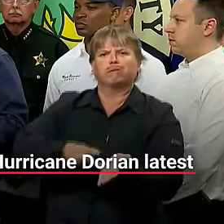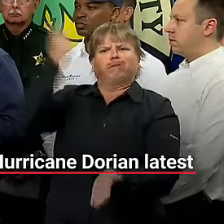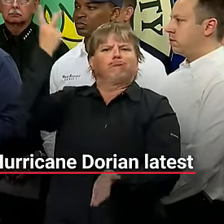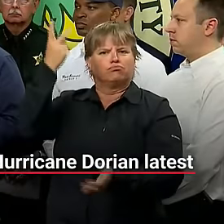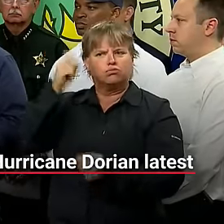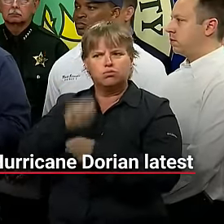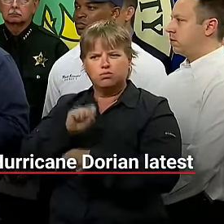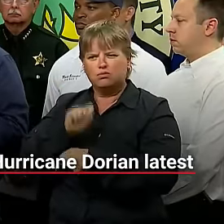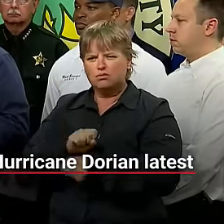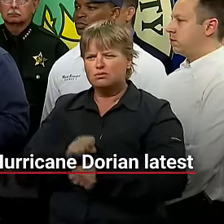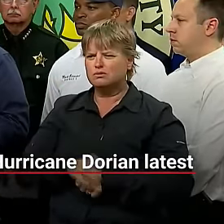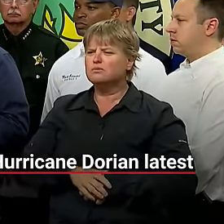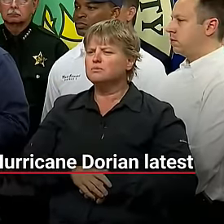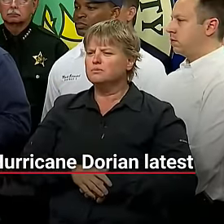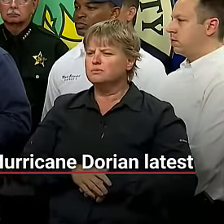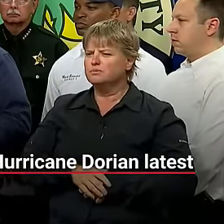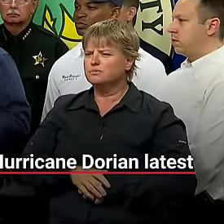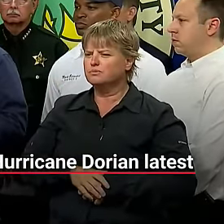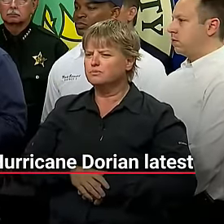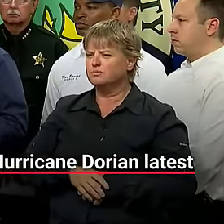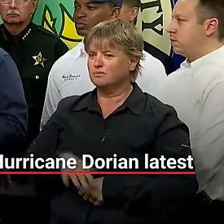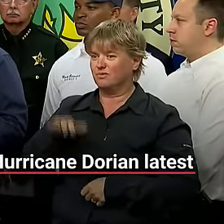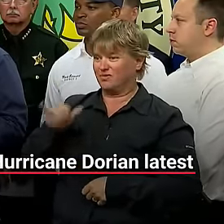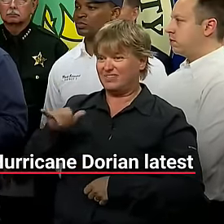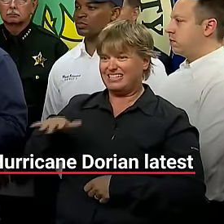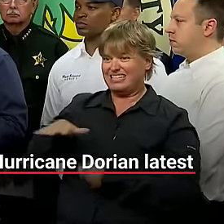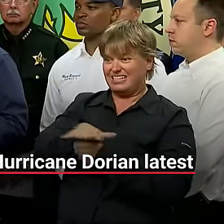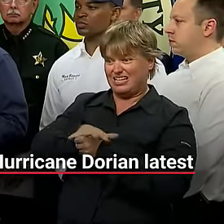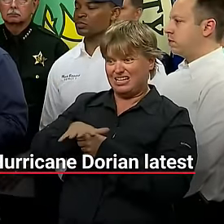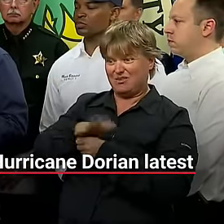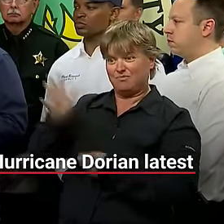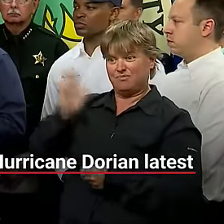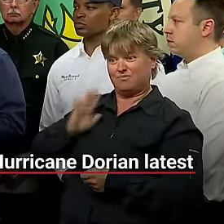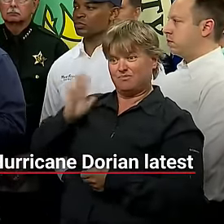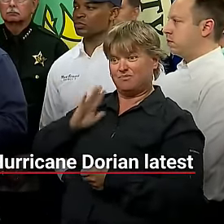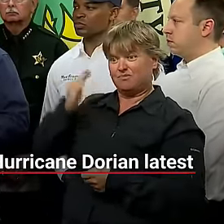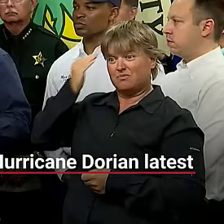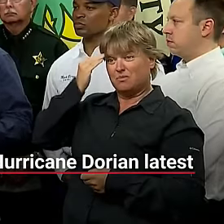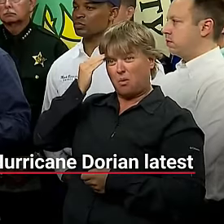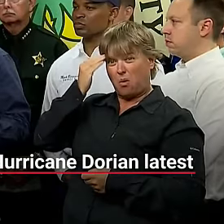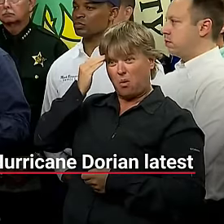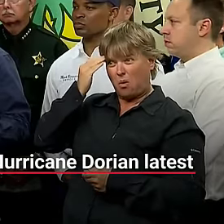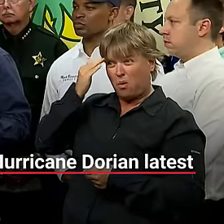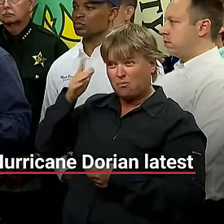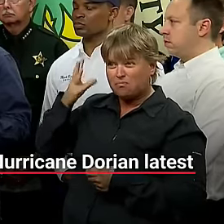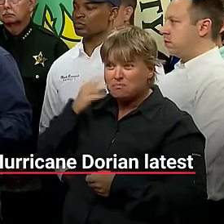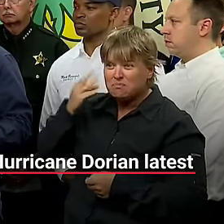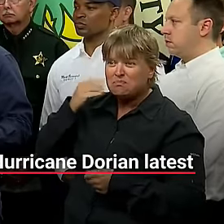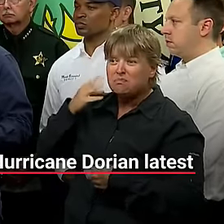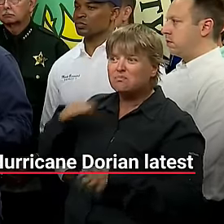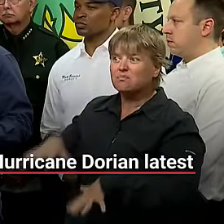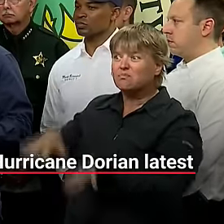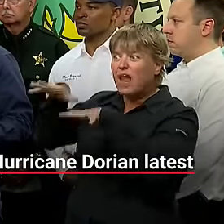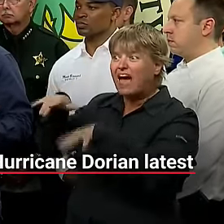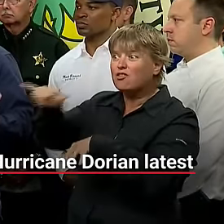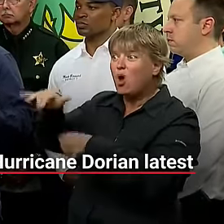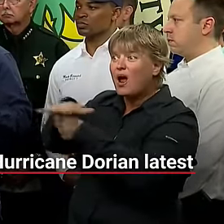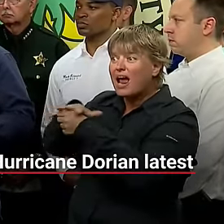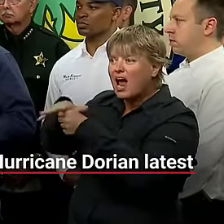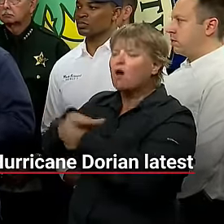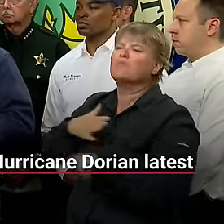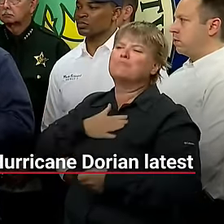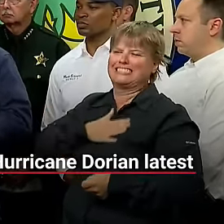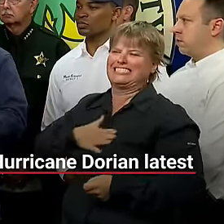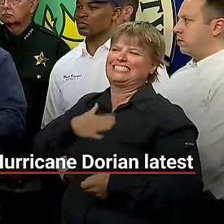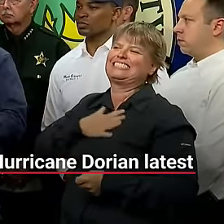past storms like Irma, you know, this is a slow moving storm. You know, you're almost assuredly to experience flooding